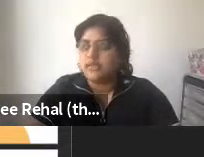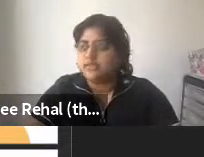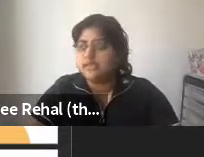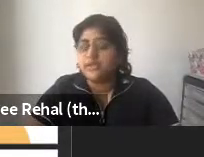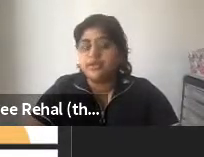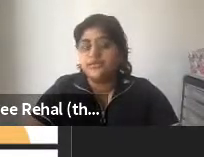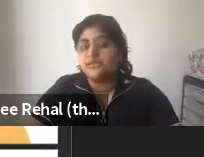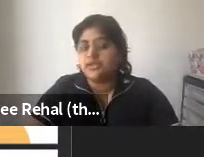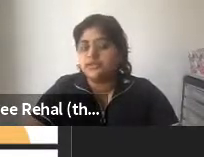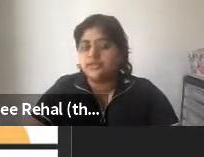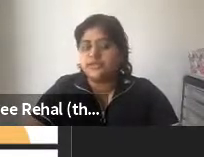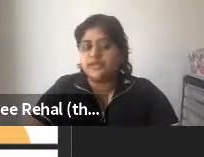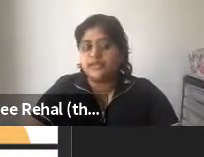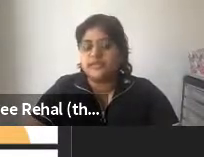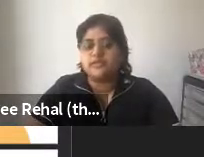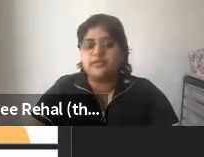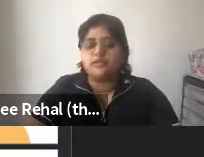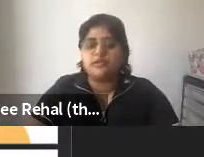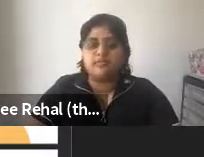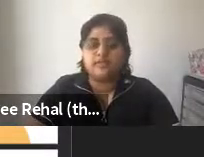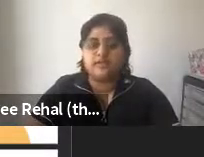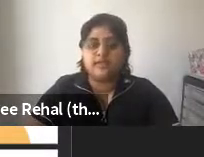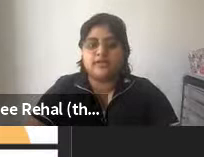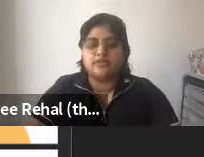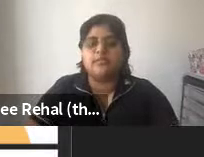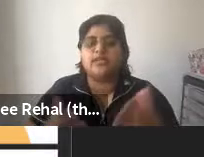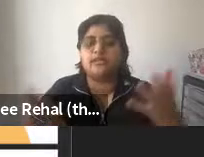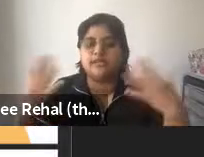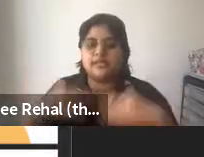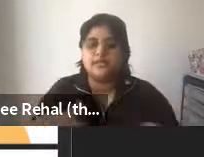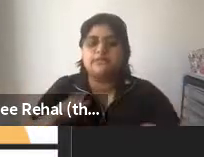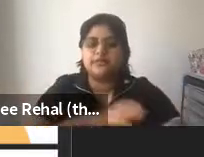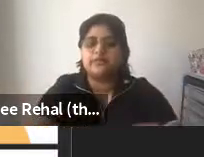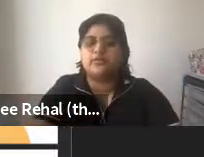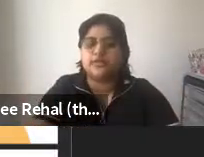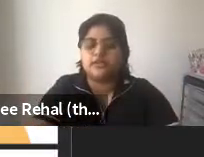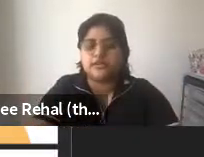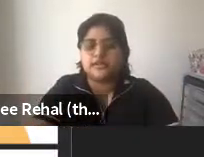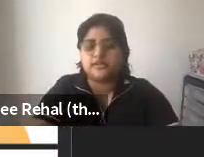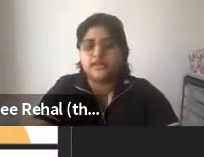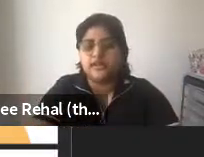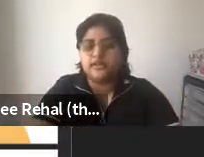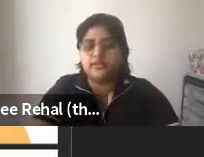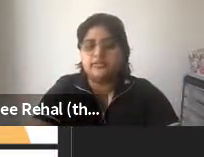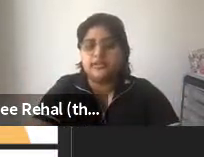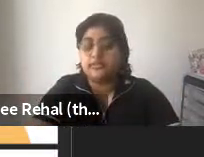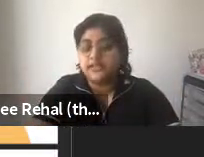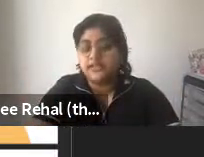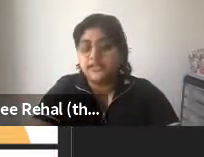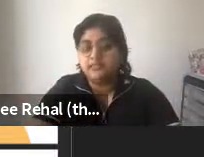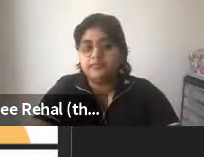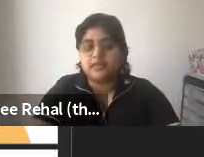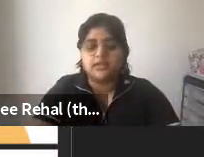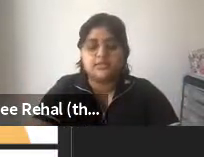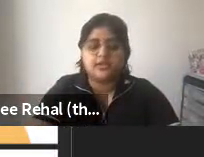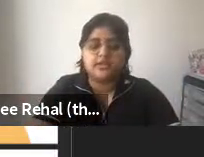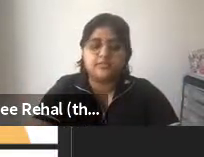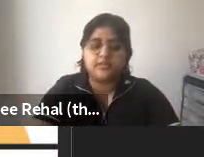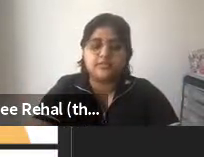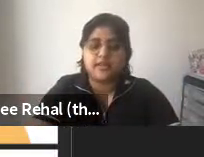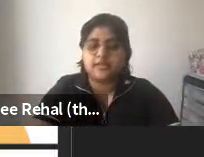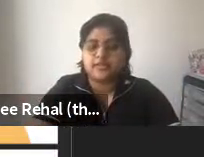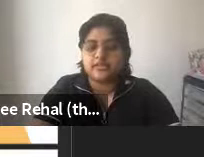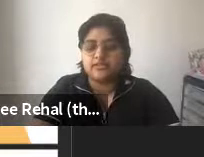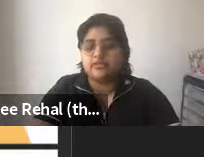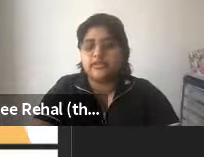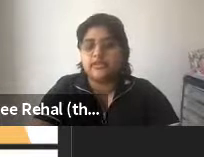the wins, but also the challenges. And so I'll be talking about coming into myself through community arts and community building, talking